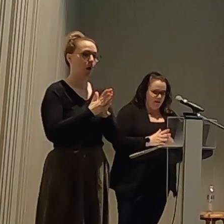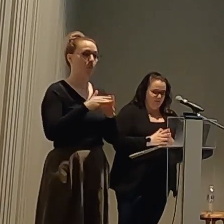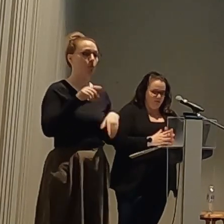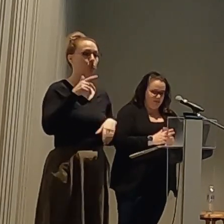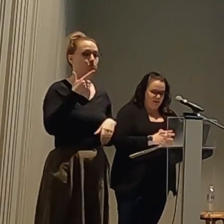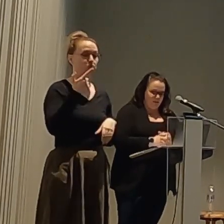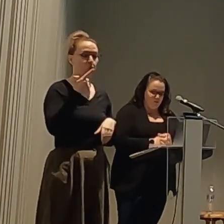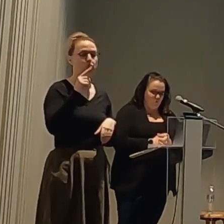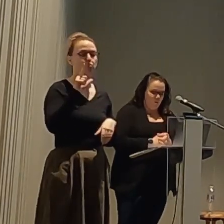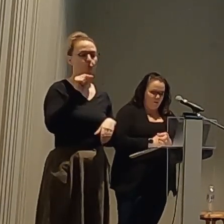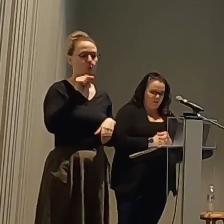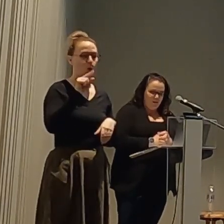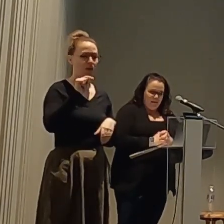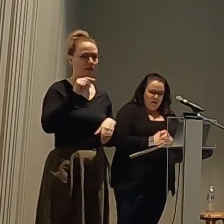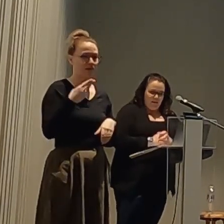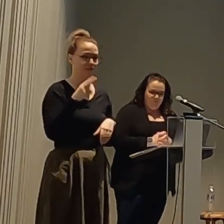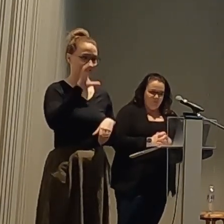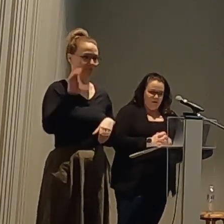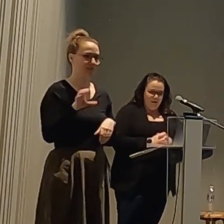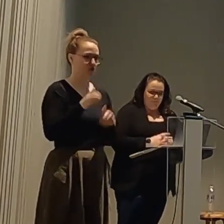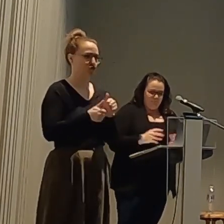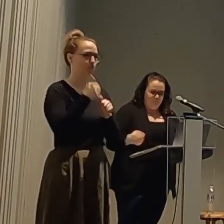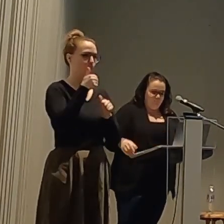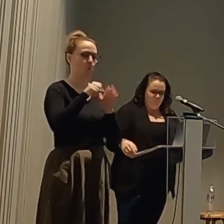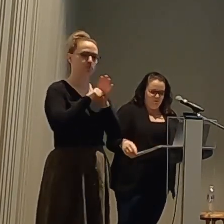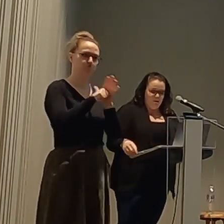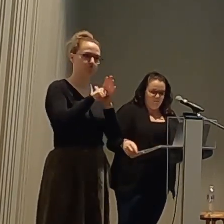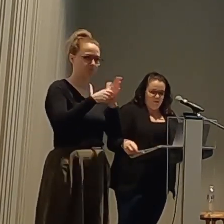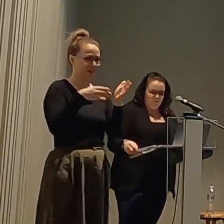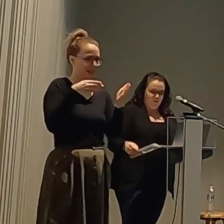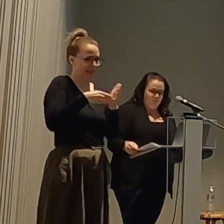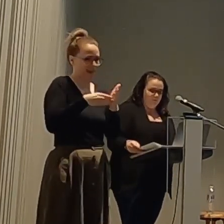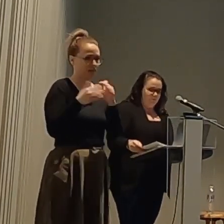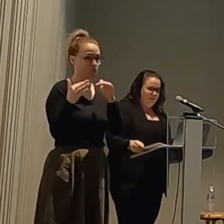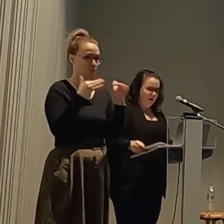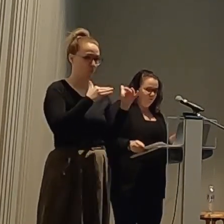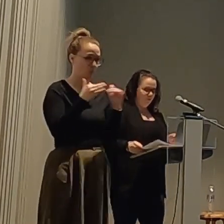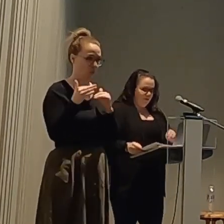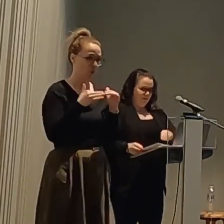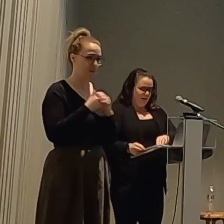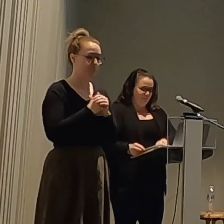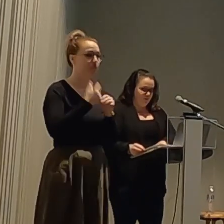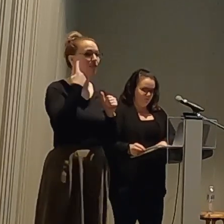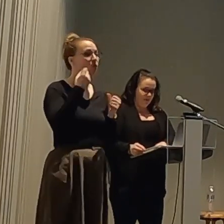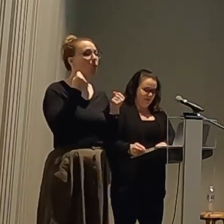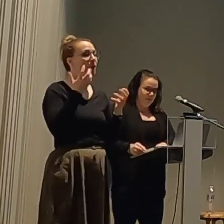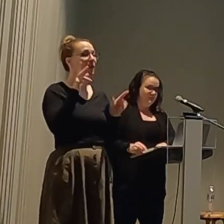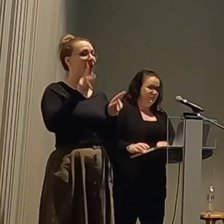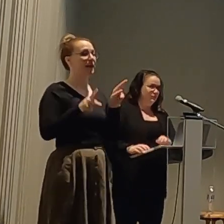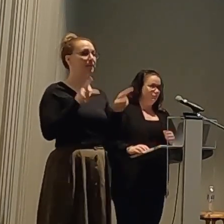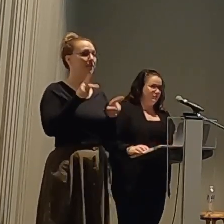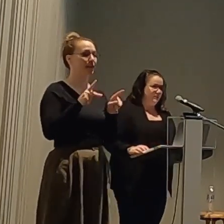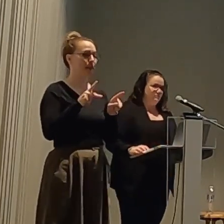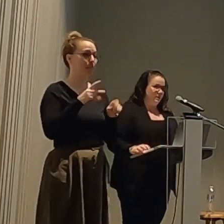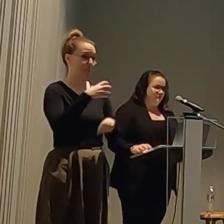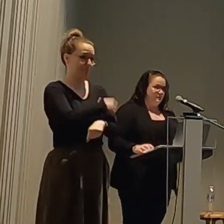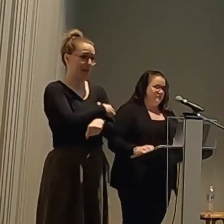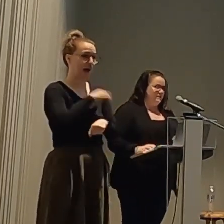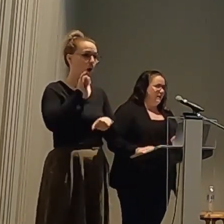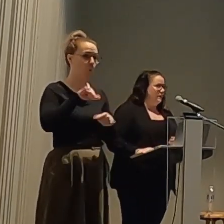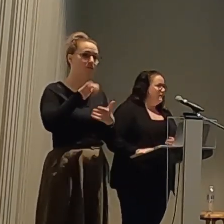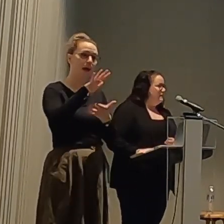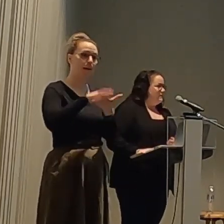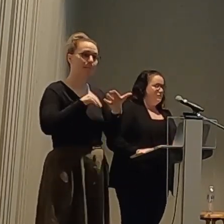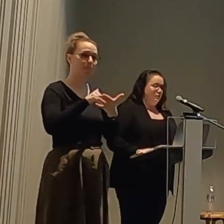powerful indictments against war. And for many people, the power of the imagery is still really